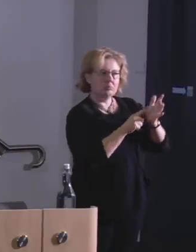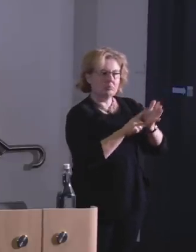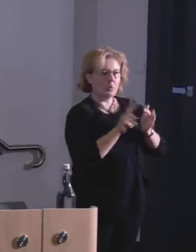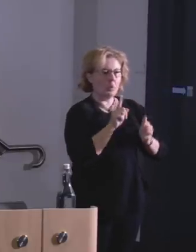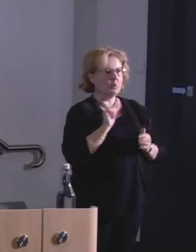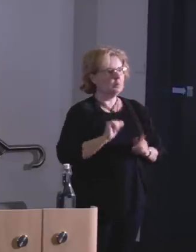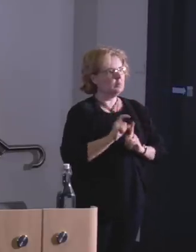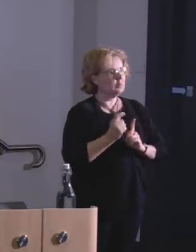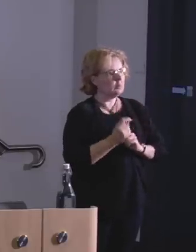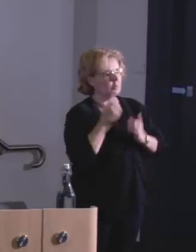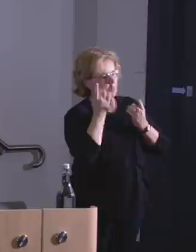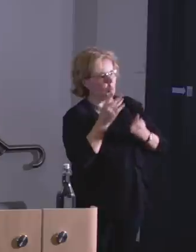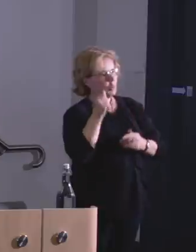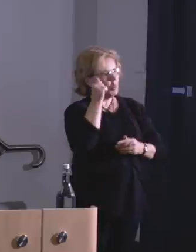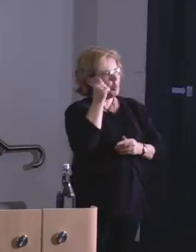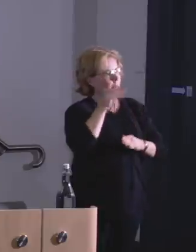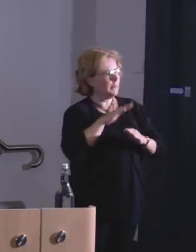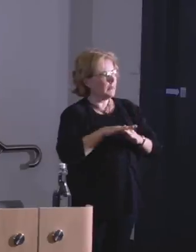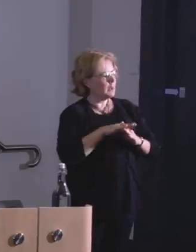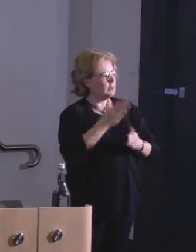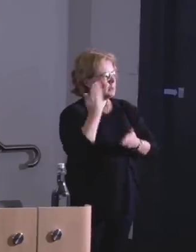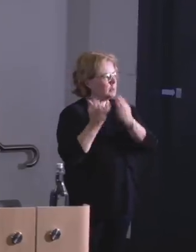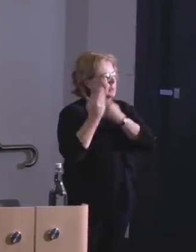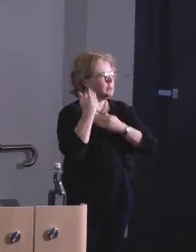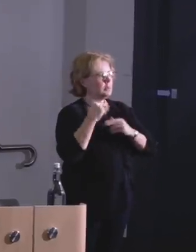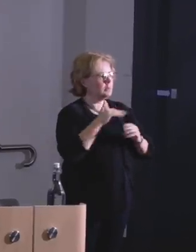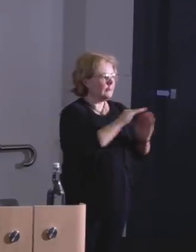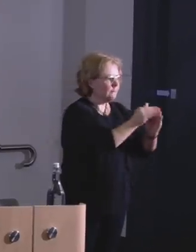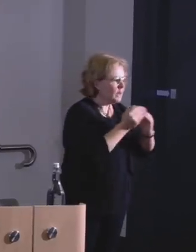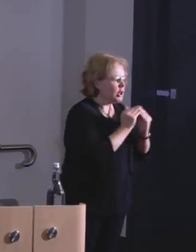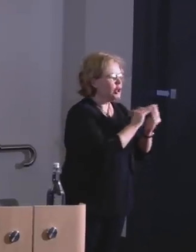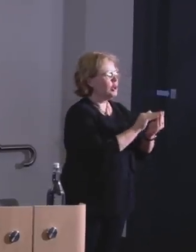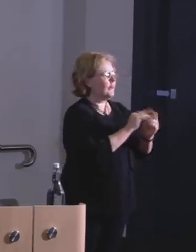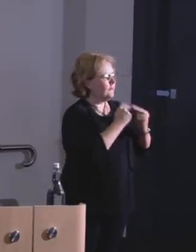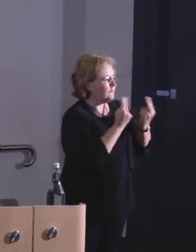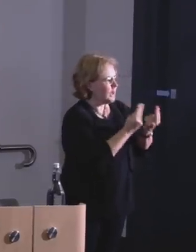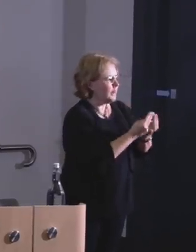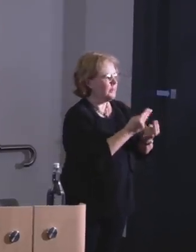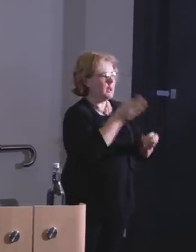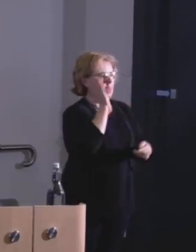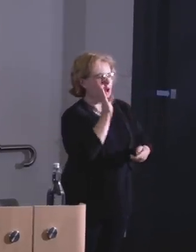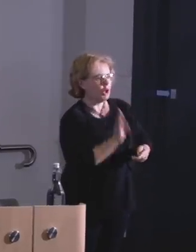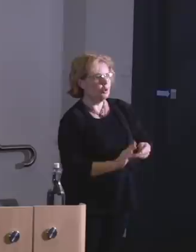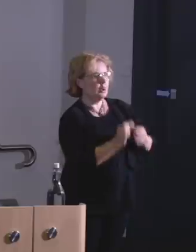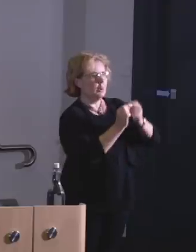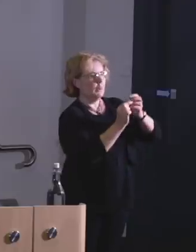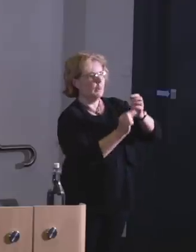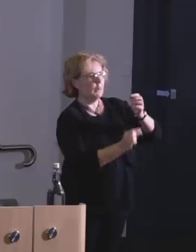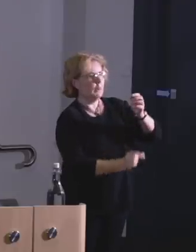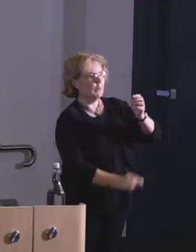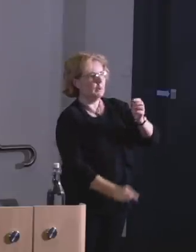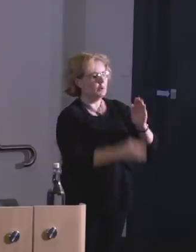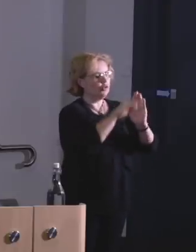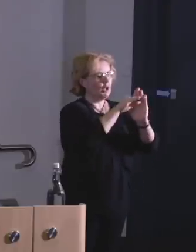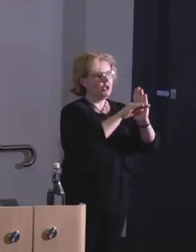family, but the history of your village, the country, perhaps, and so forth. You know, that's a whole list of